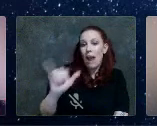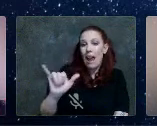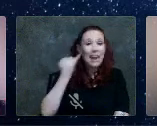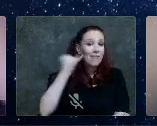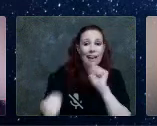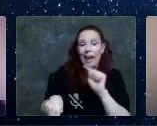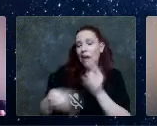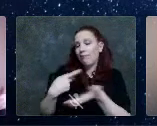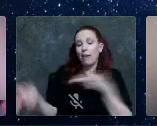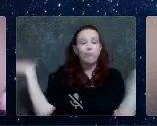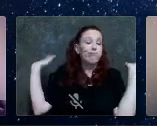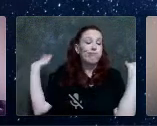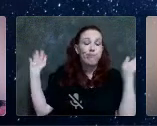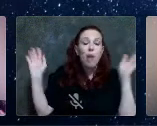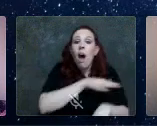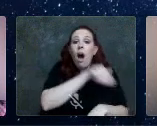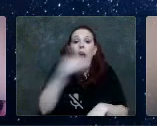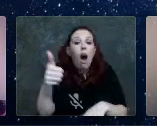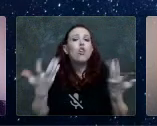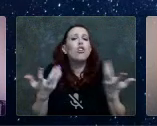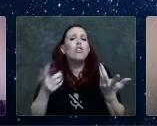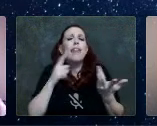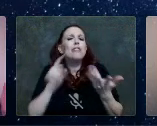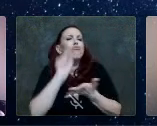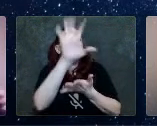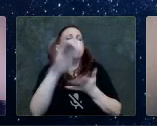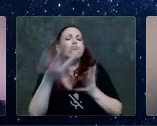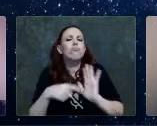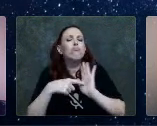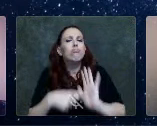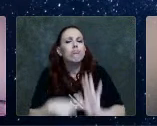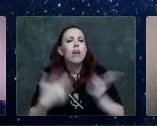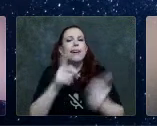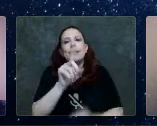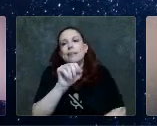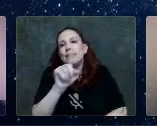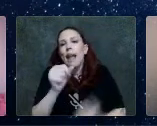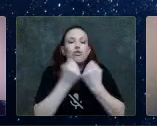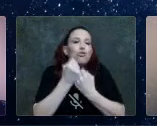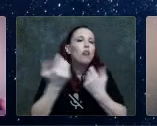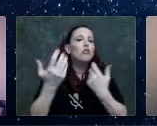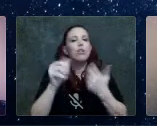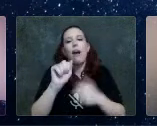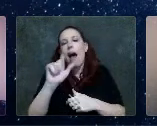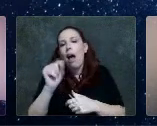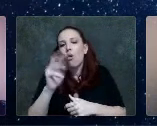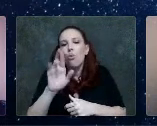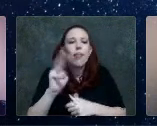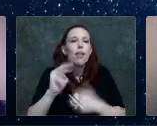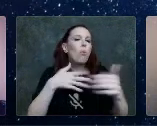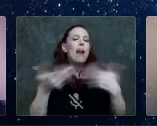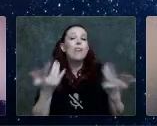other interviews, they don't care. Like, it's just a proxy. What data structure or algorithm happens to be the thing. And if you're not familiar with it, they don't care. They're like, oh, cool, this was a